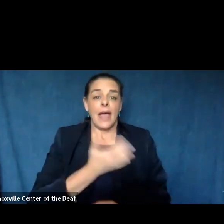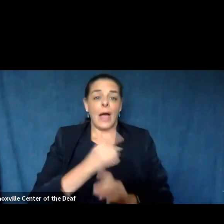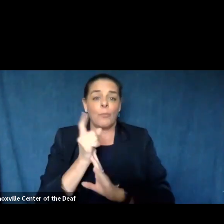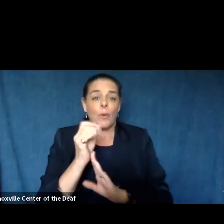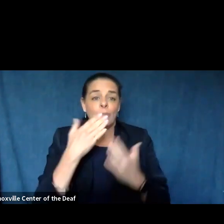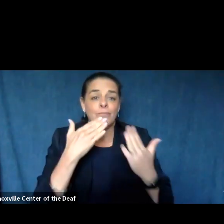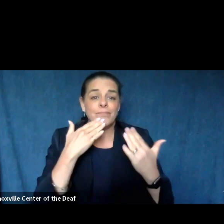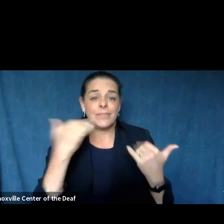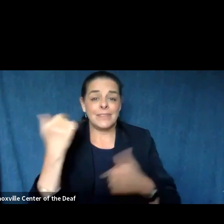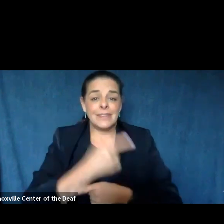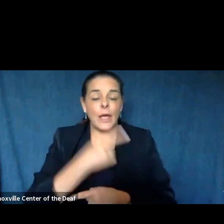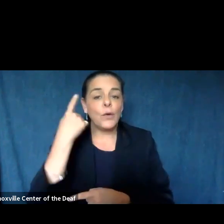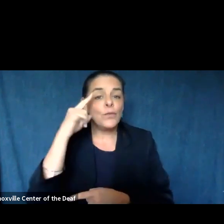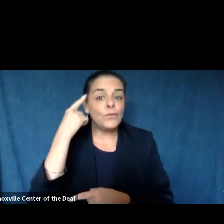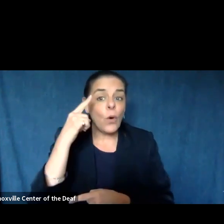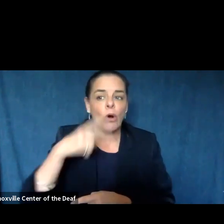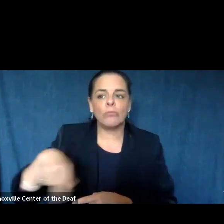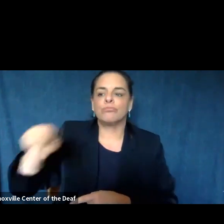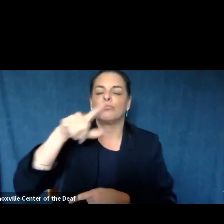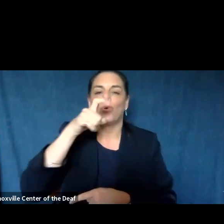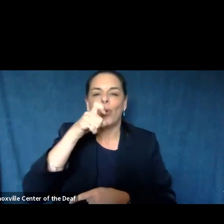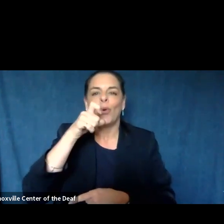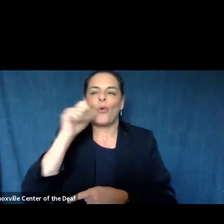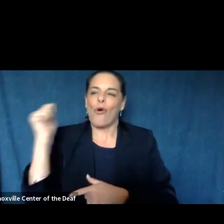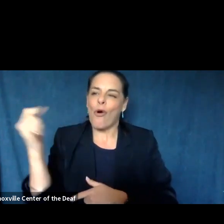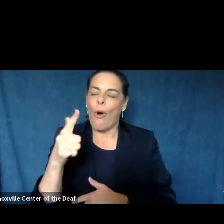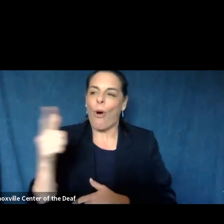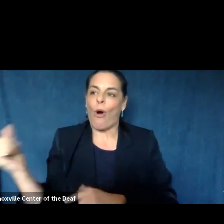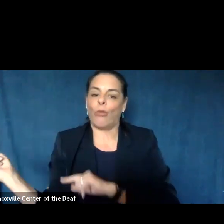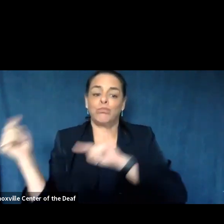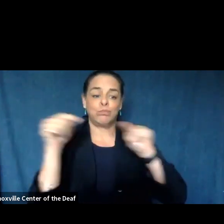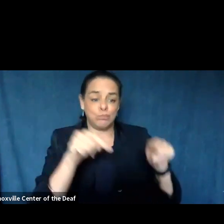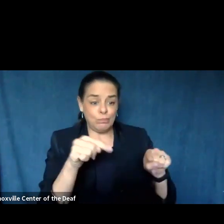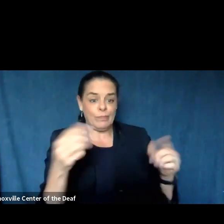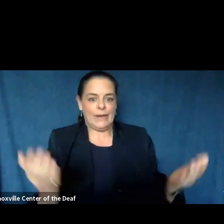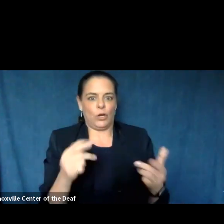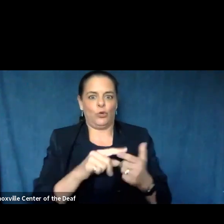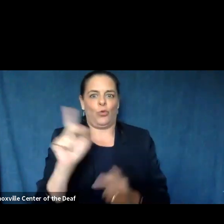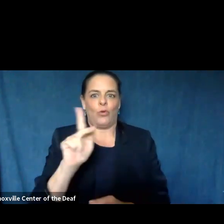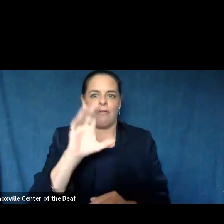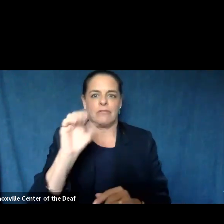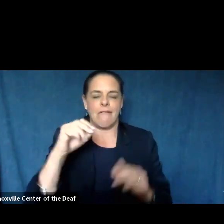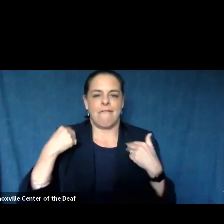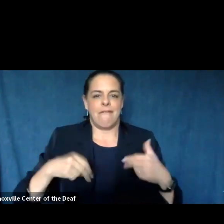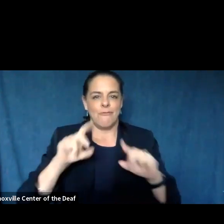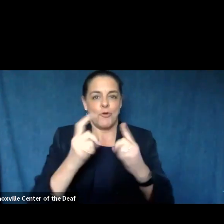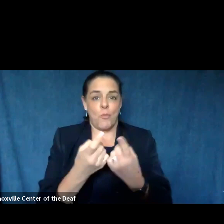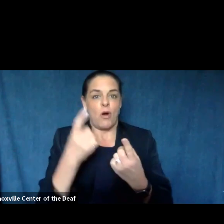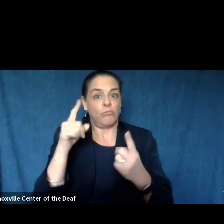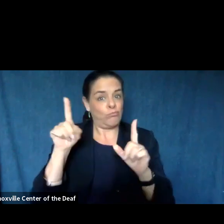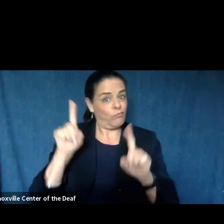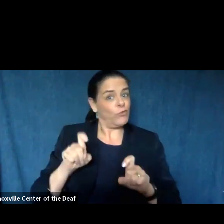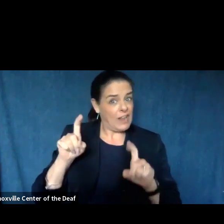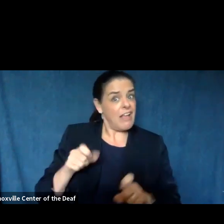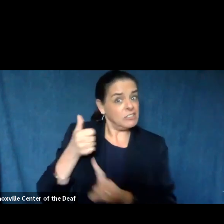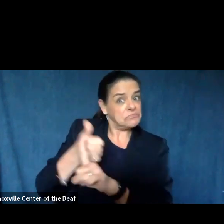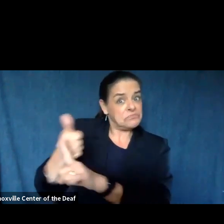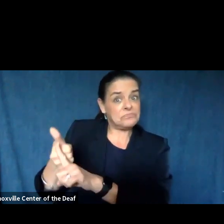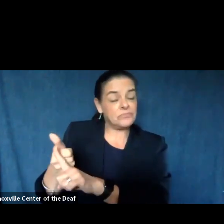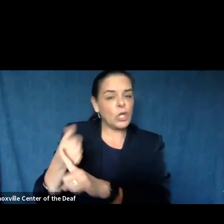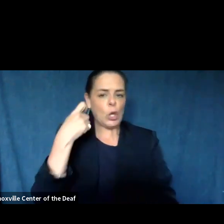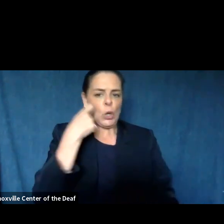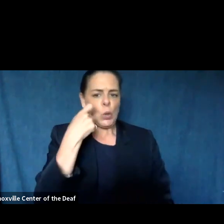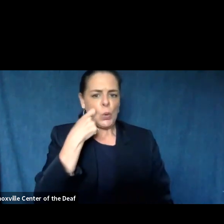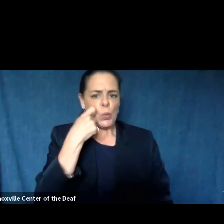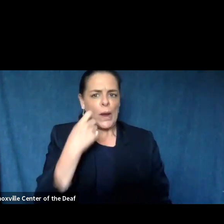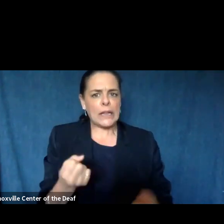is dedicated to all of the individuals who have come to the Knox County Health Department for testing. Recently, the volume of folks wanting